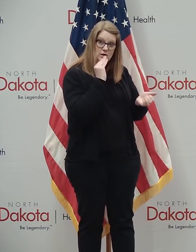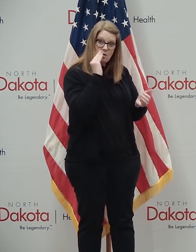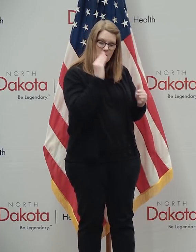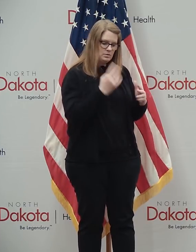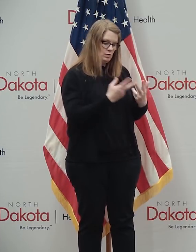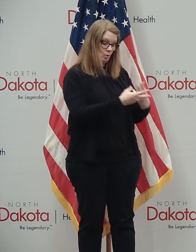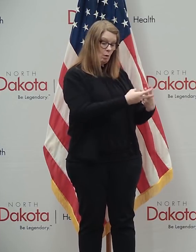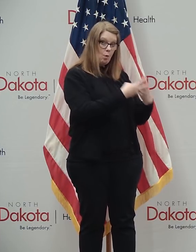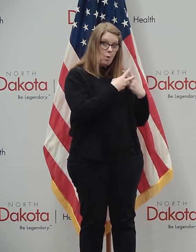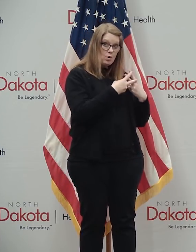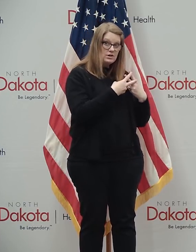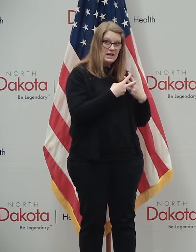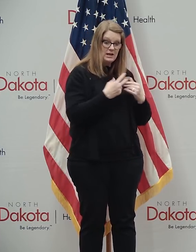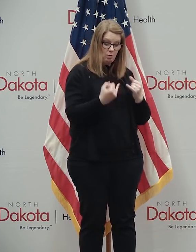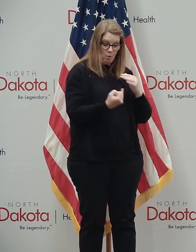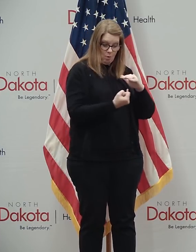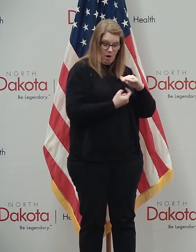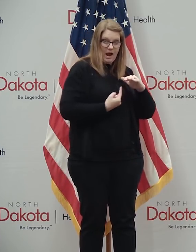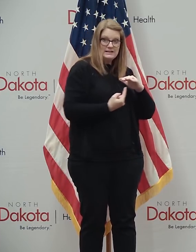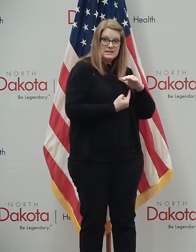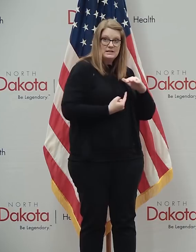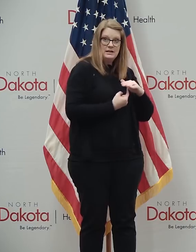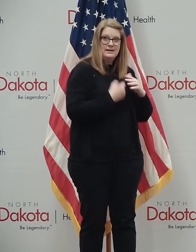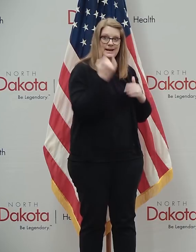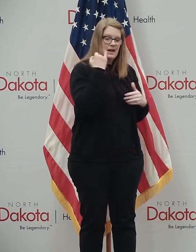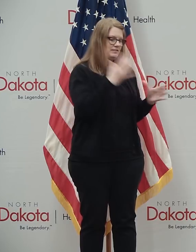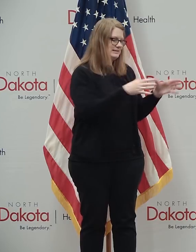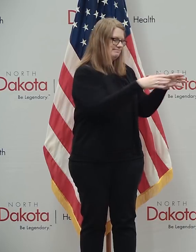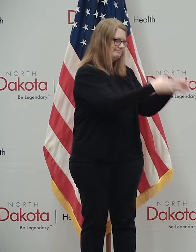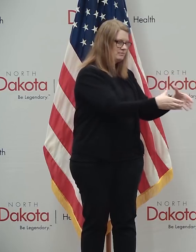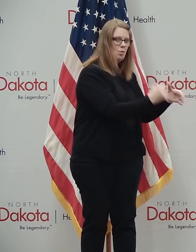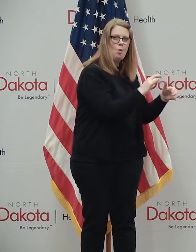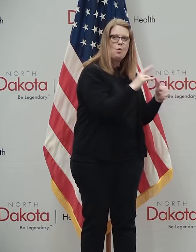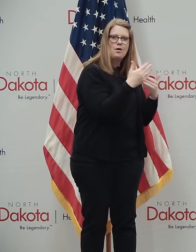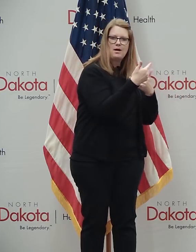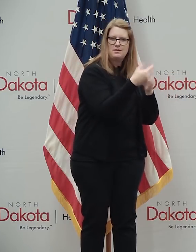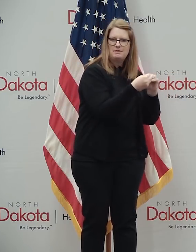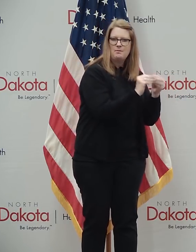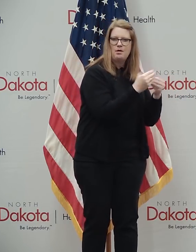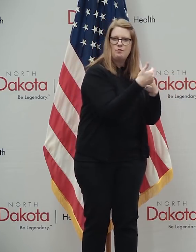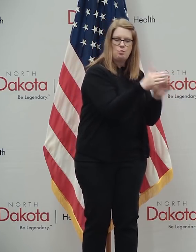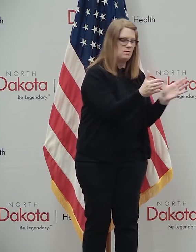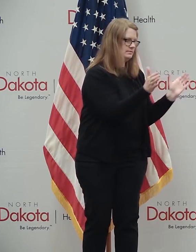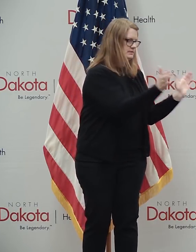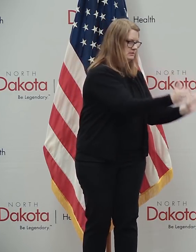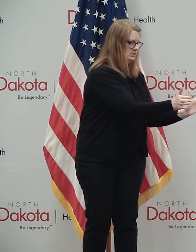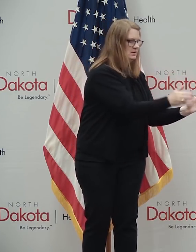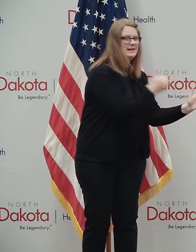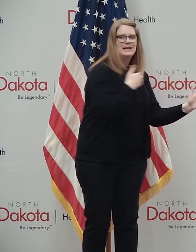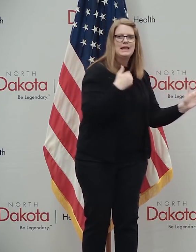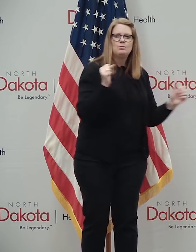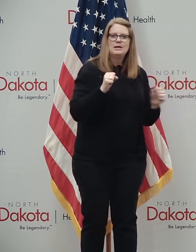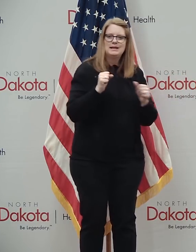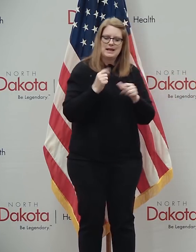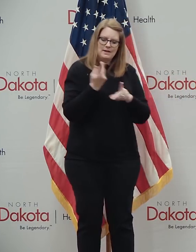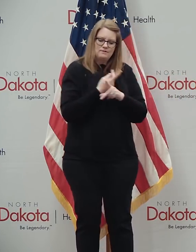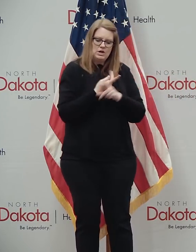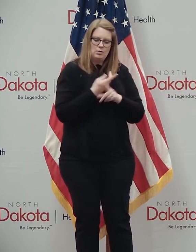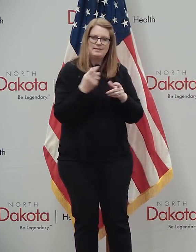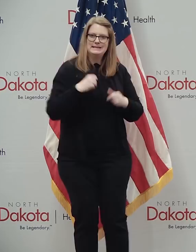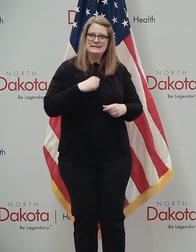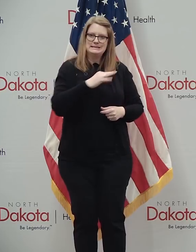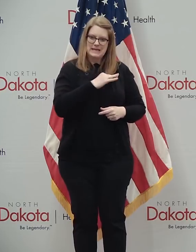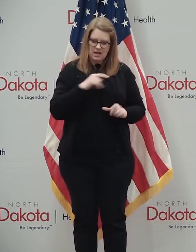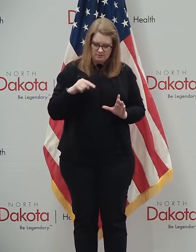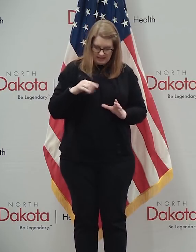those residents, whether it's on a unit or within a block of rooms. We also look that they can quarantine or cohort the staff, so that staff who are serving